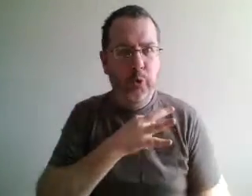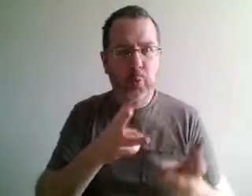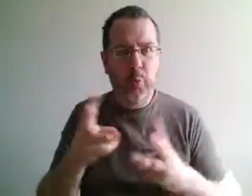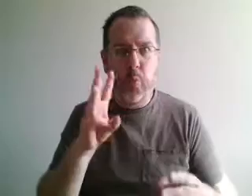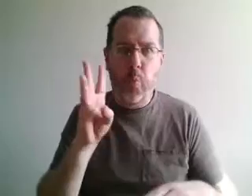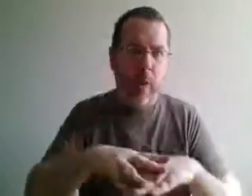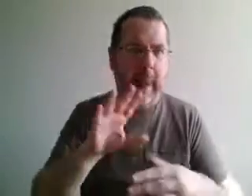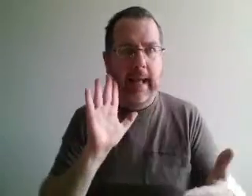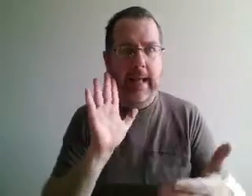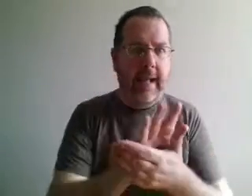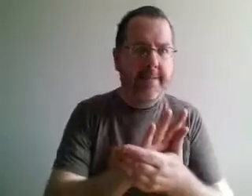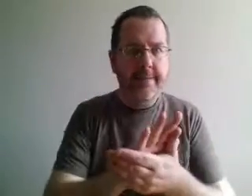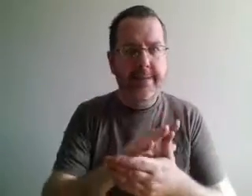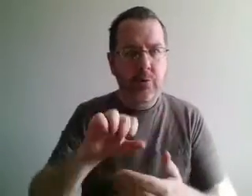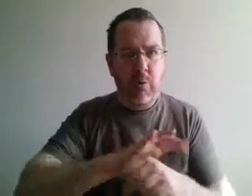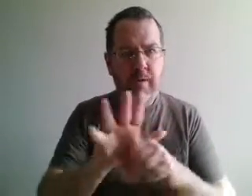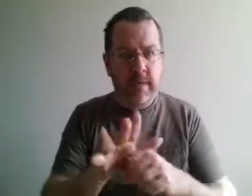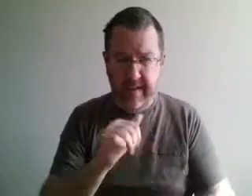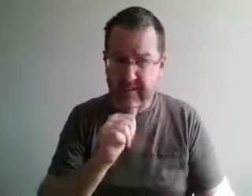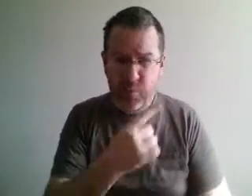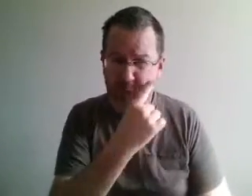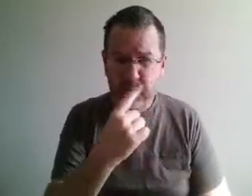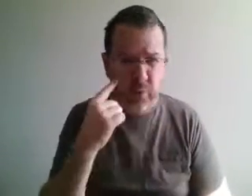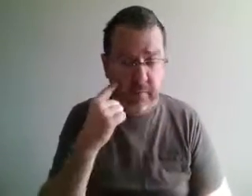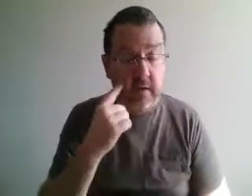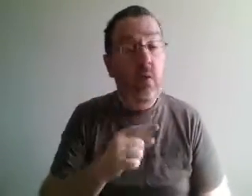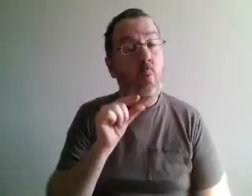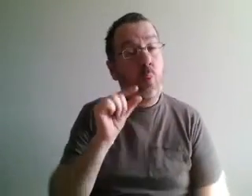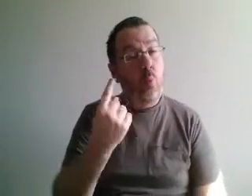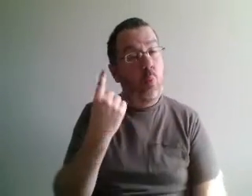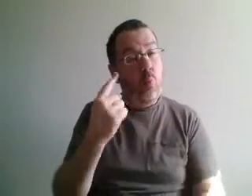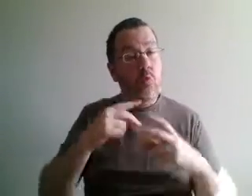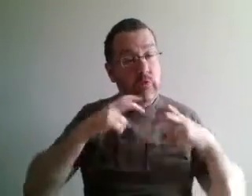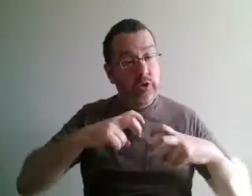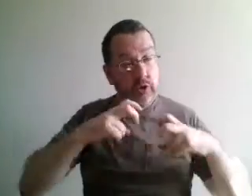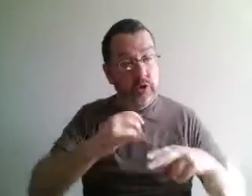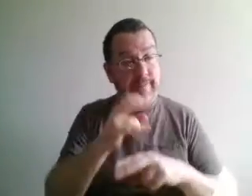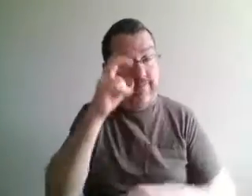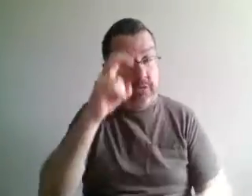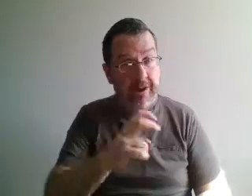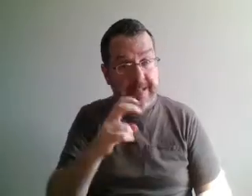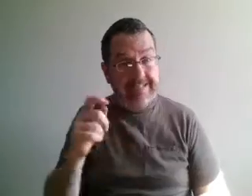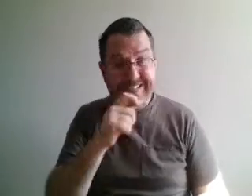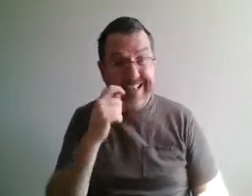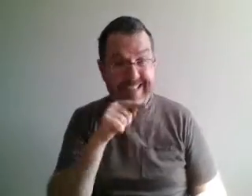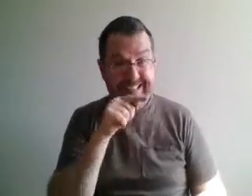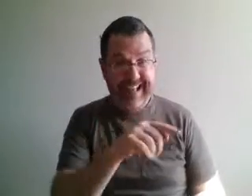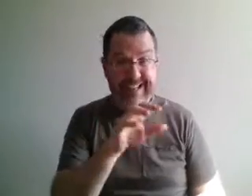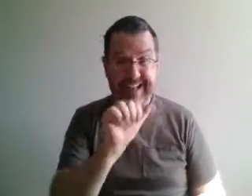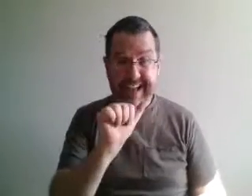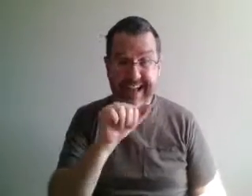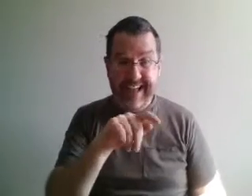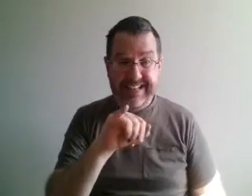was a very small study done in France to suggest that there might be some efficacy in a very small number of people. The study in China, in fact, showed that there was no efficacy